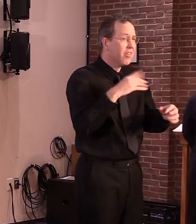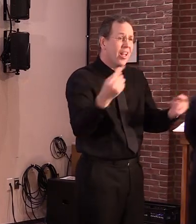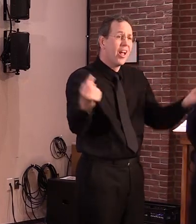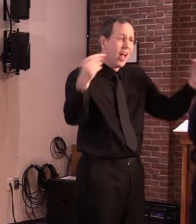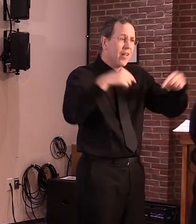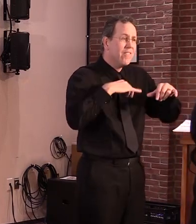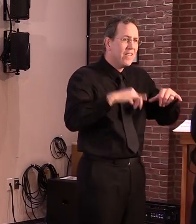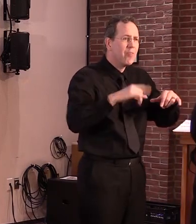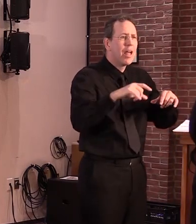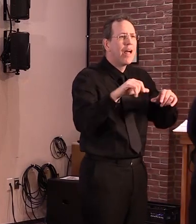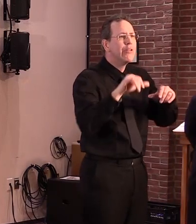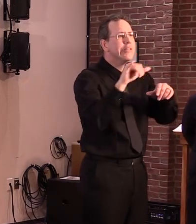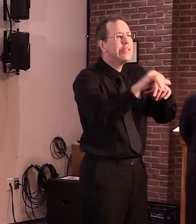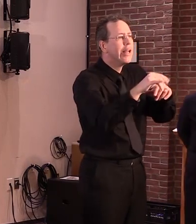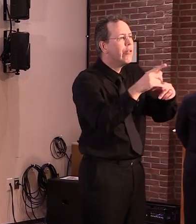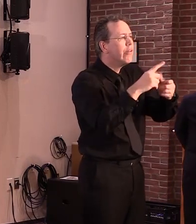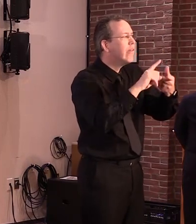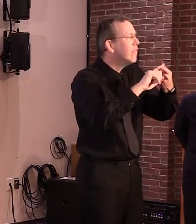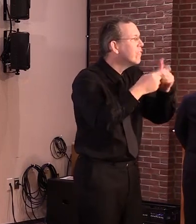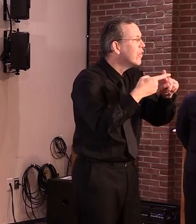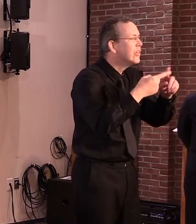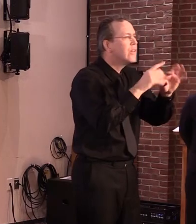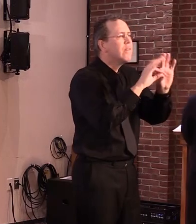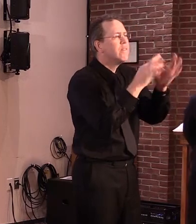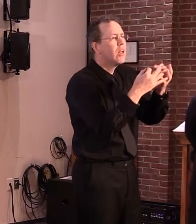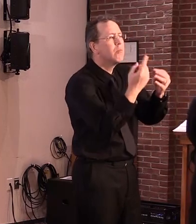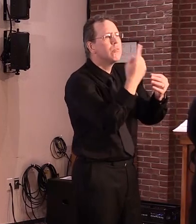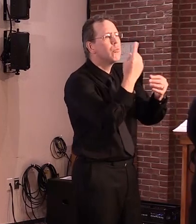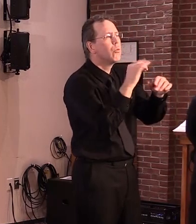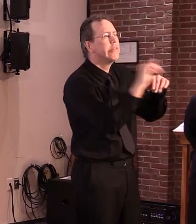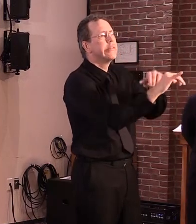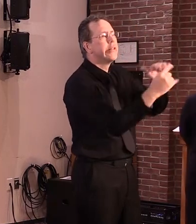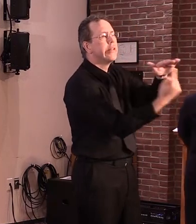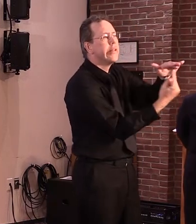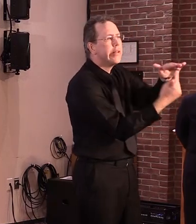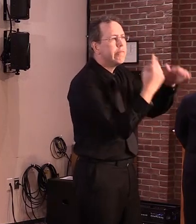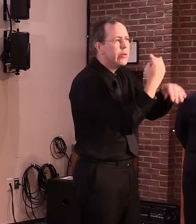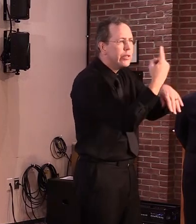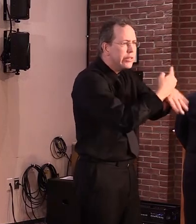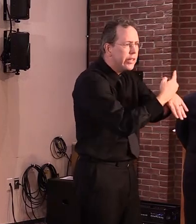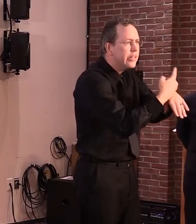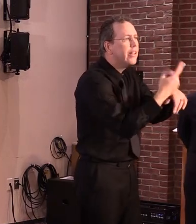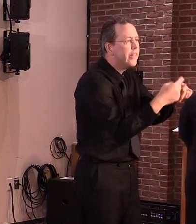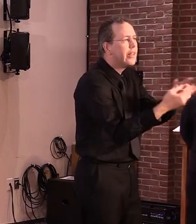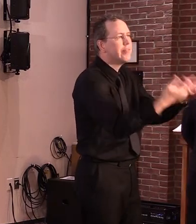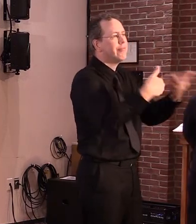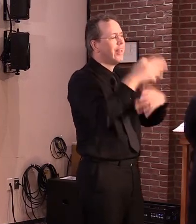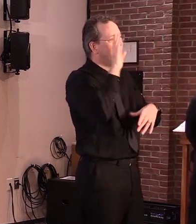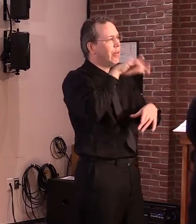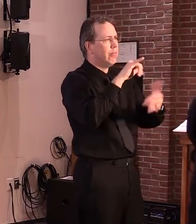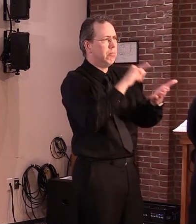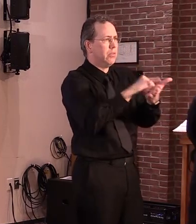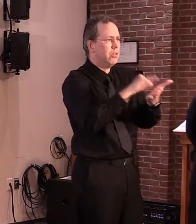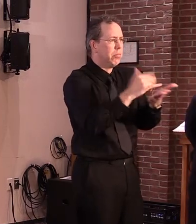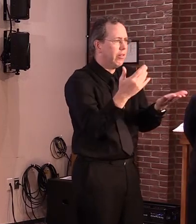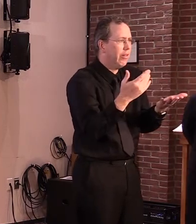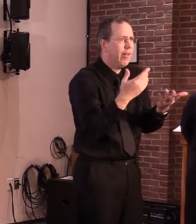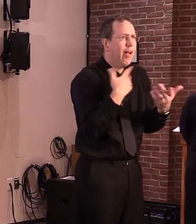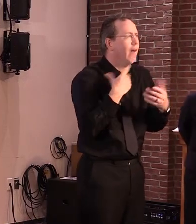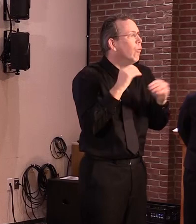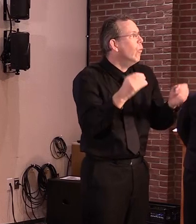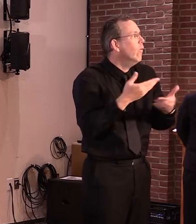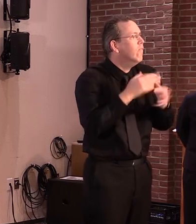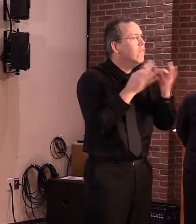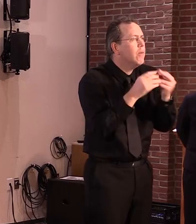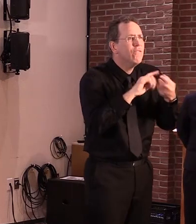some to abide by this 14-day quarantine period. I will remind everyone that Maine has the same